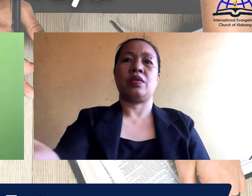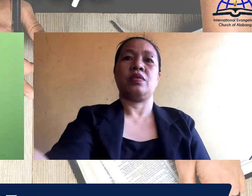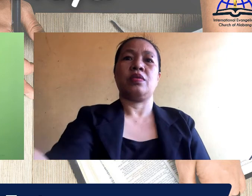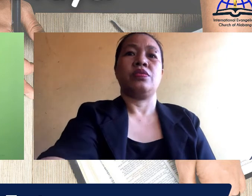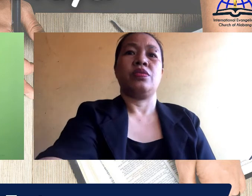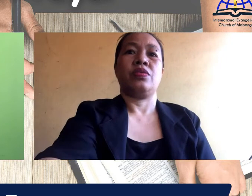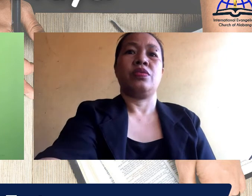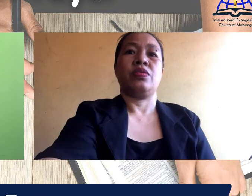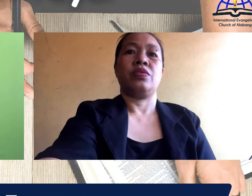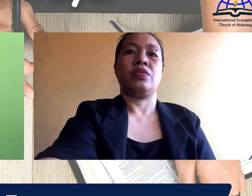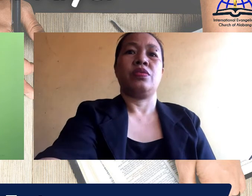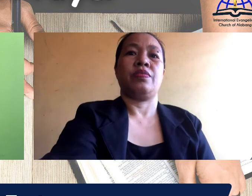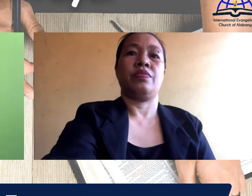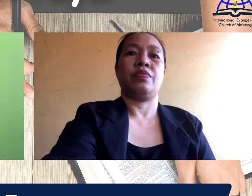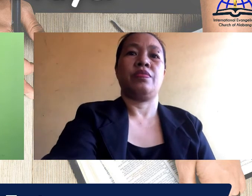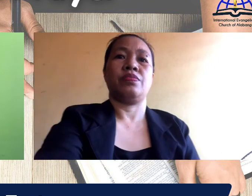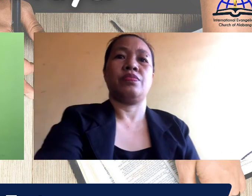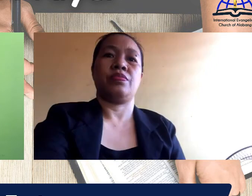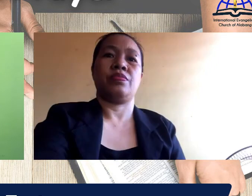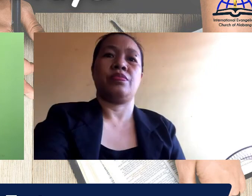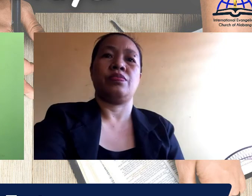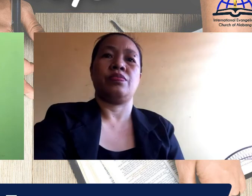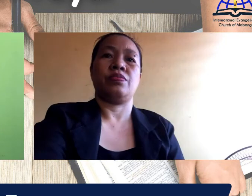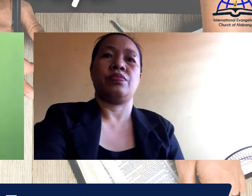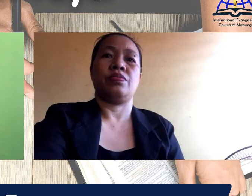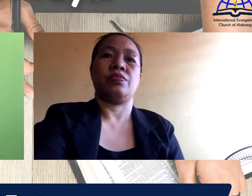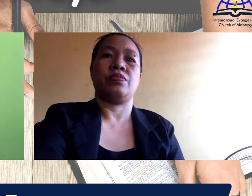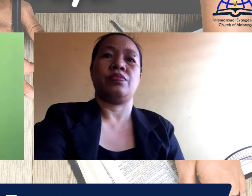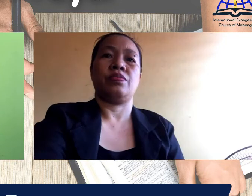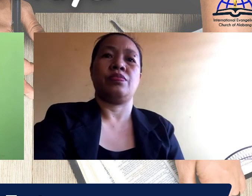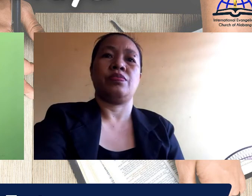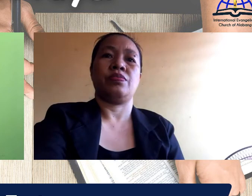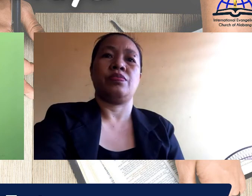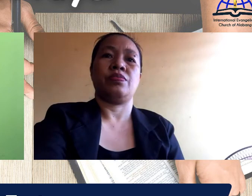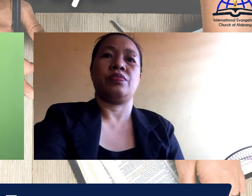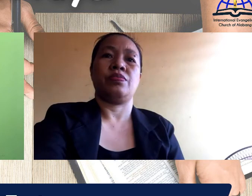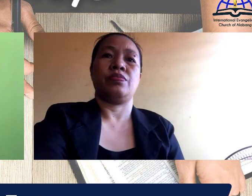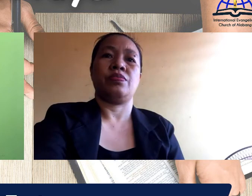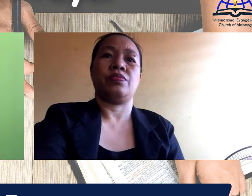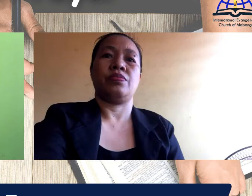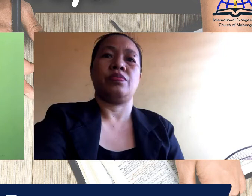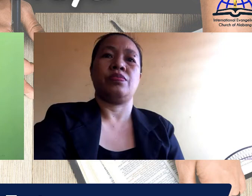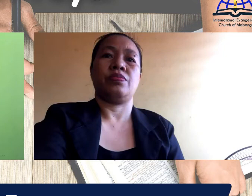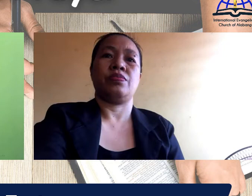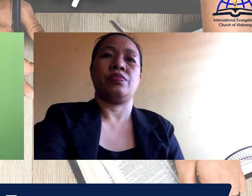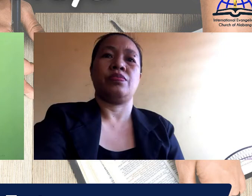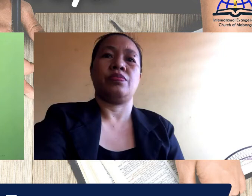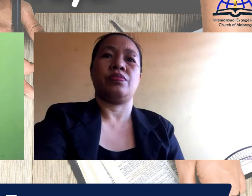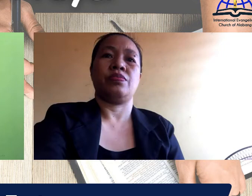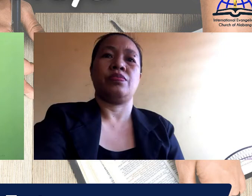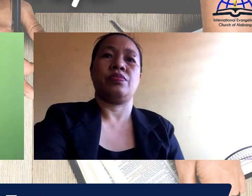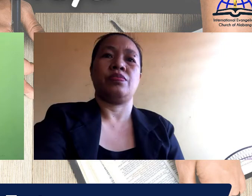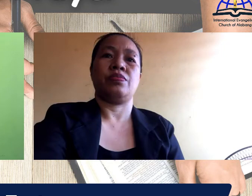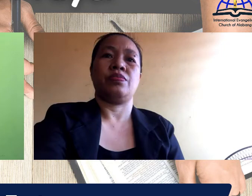victorious future. A victorious future. Isa pong hinaharap na